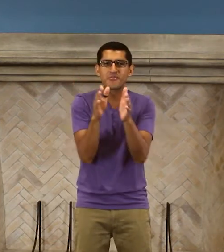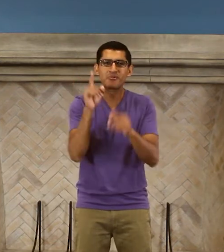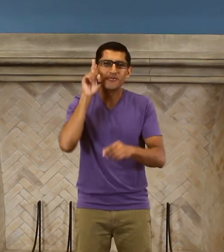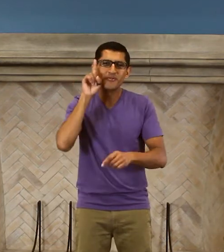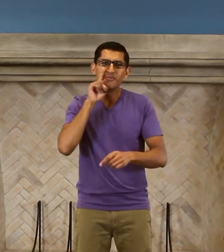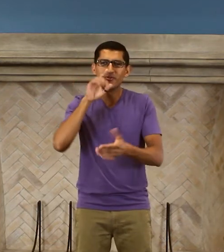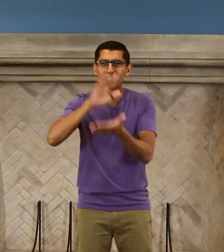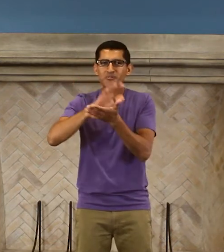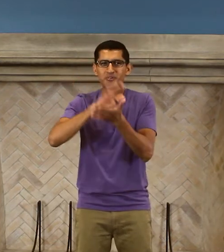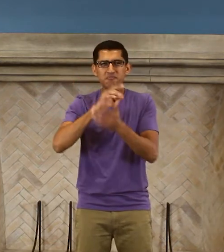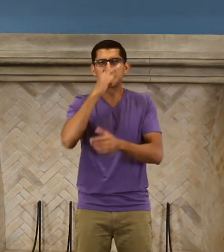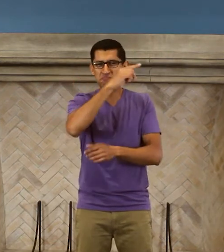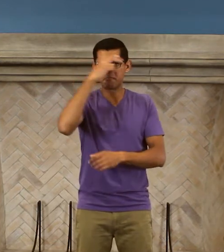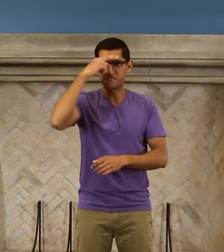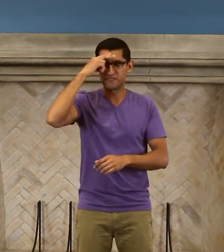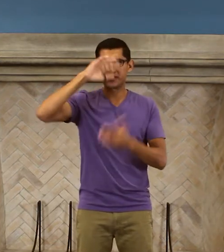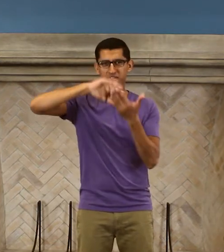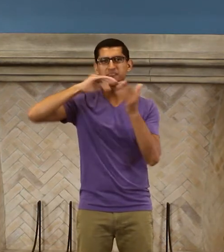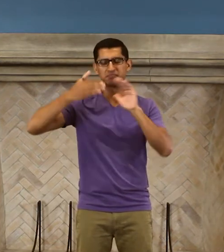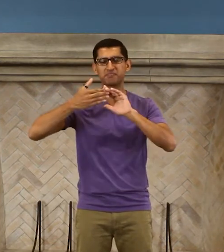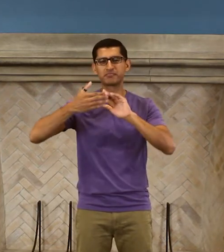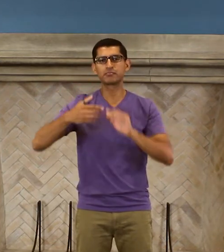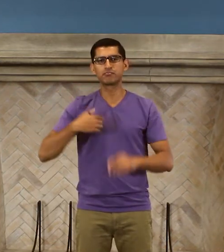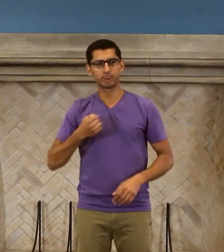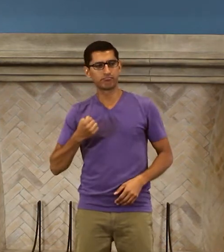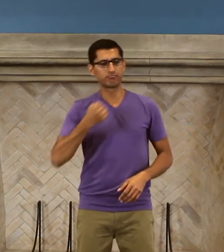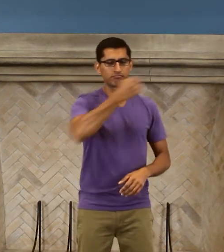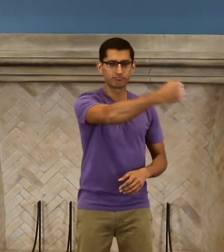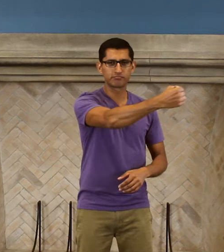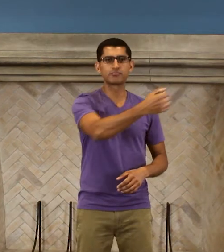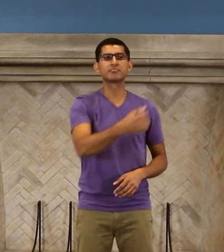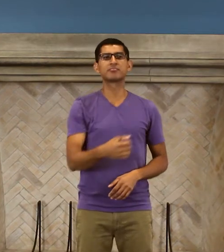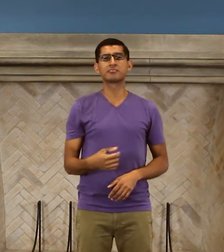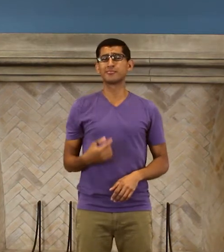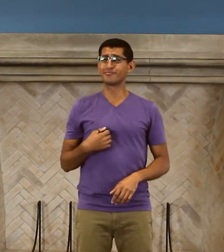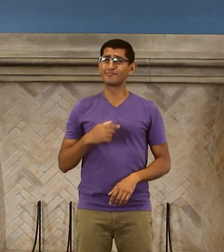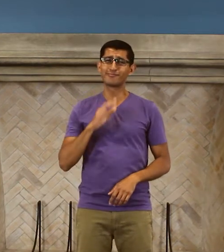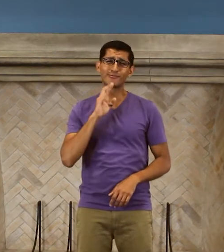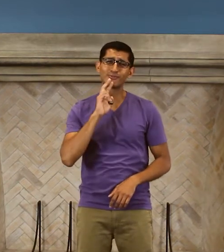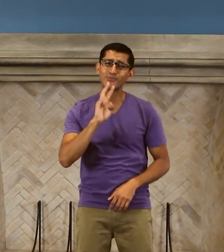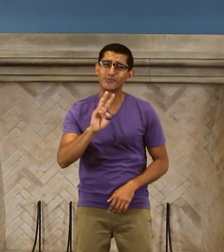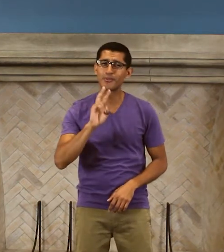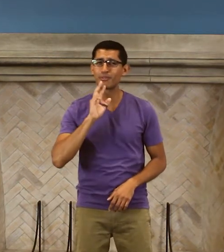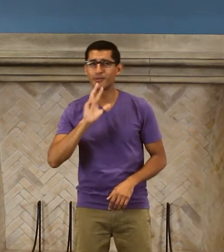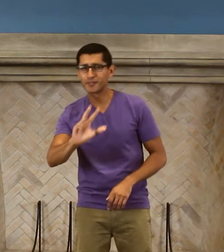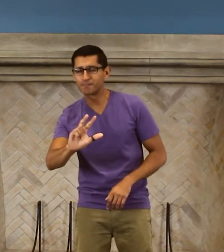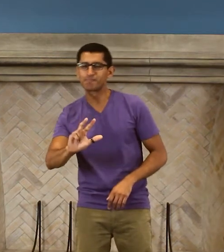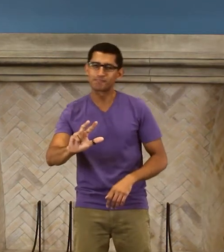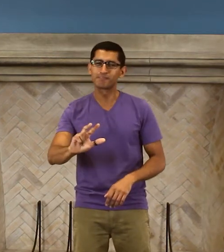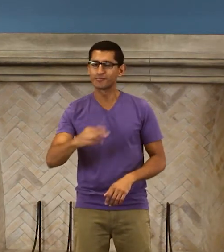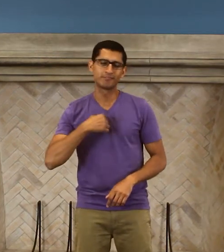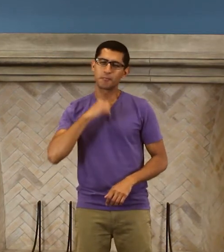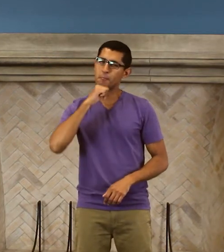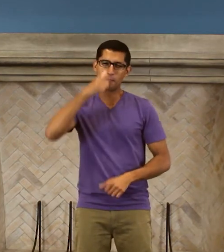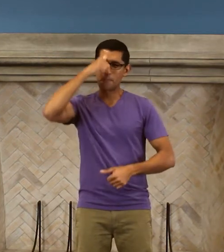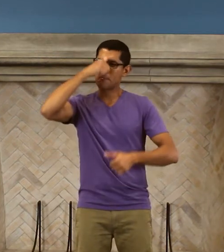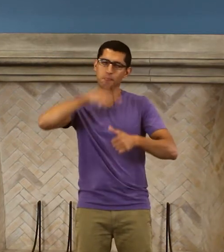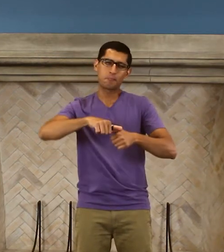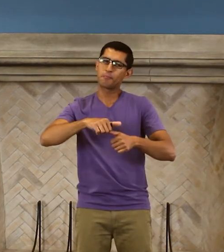But my mom found a small deaf school in Mexico City. And she put me there when I was maybe 2 or 3. I don't